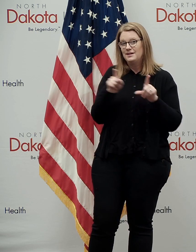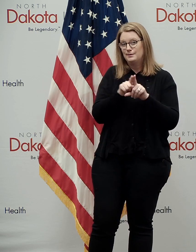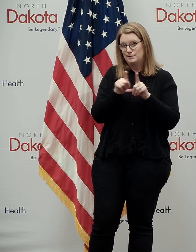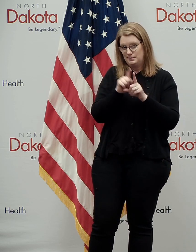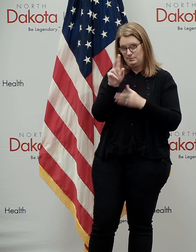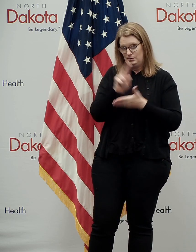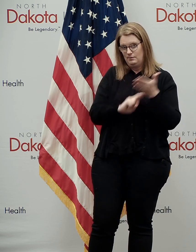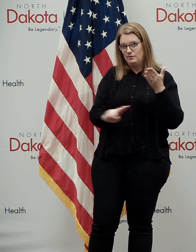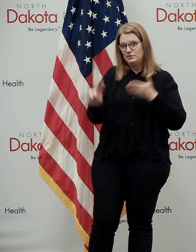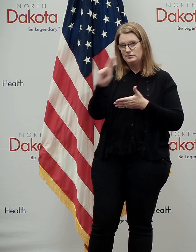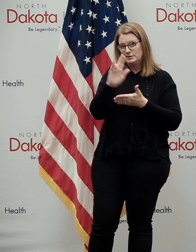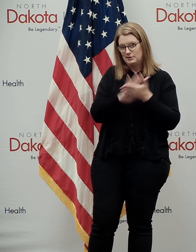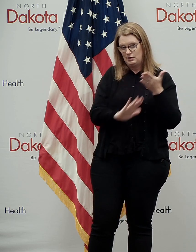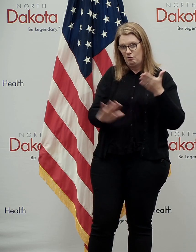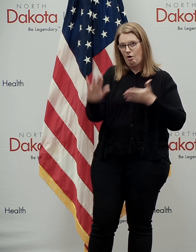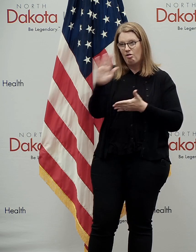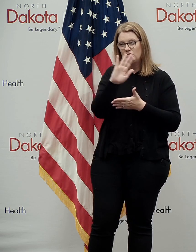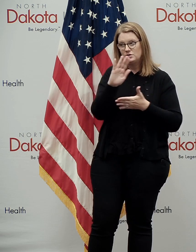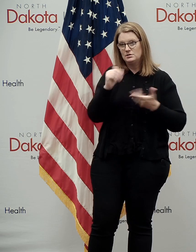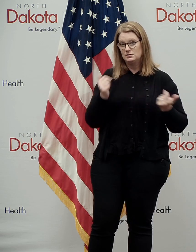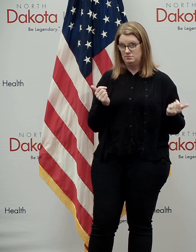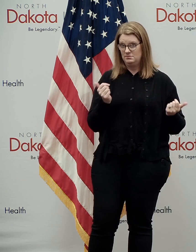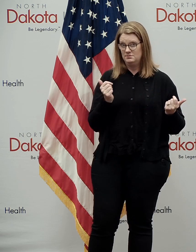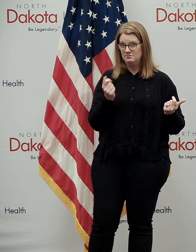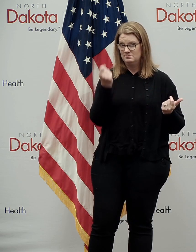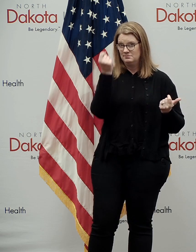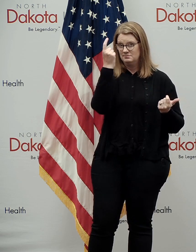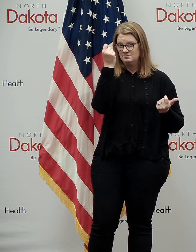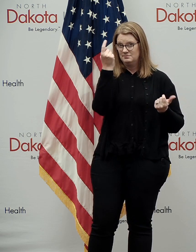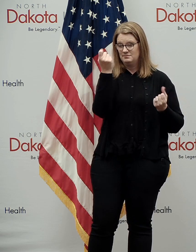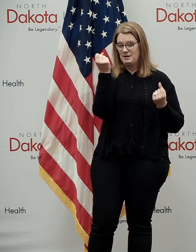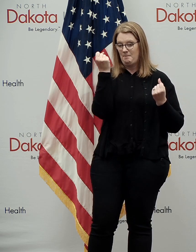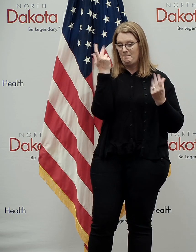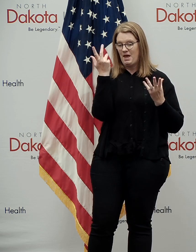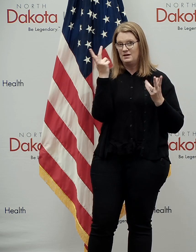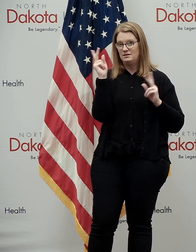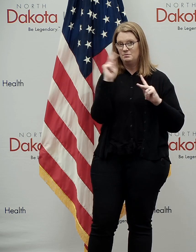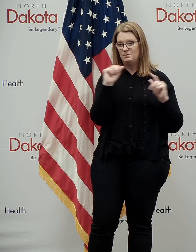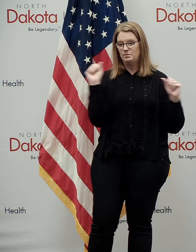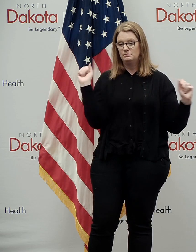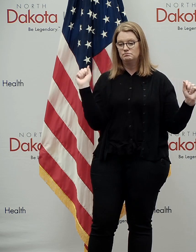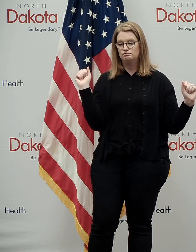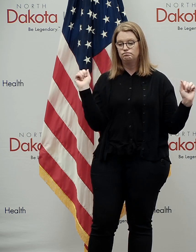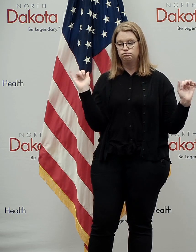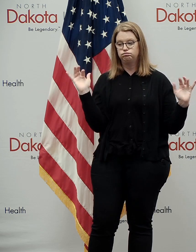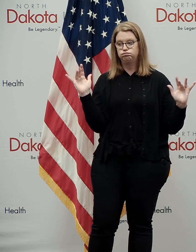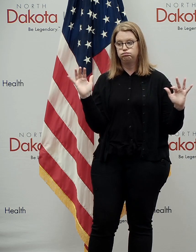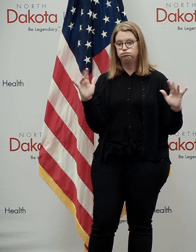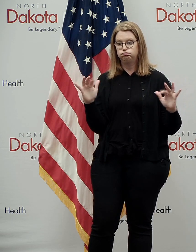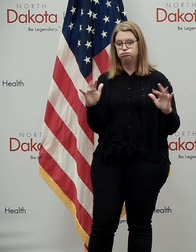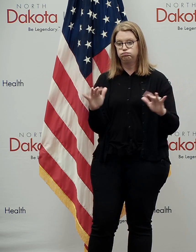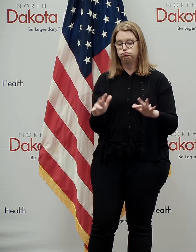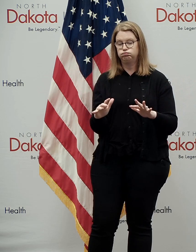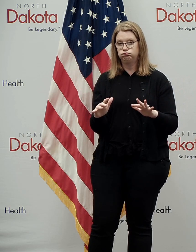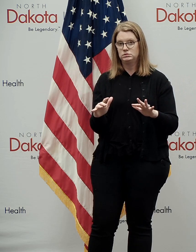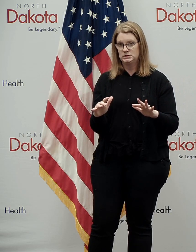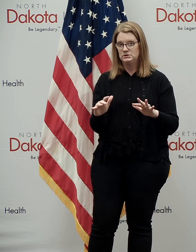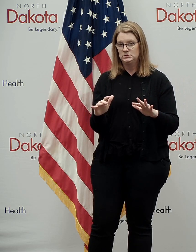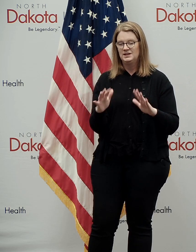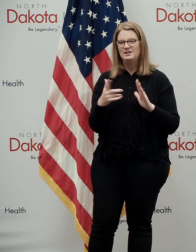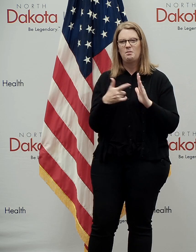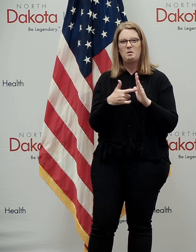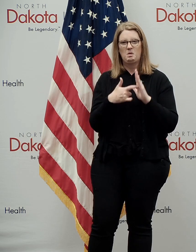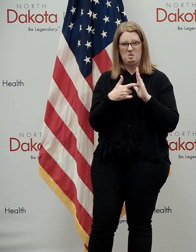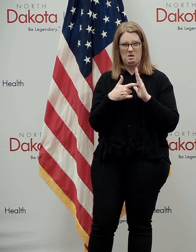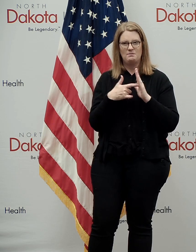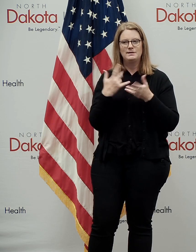education settings, where these schools are going to be, in some cases, setting up requirements that there'll be made local decisions